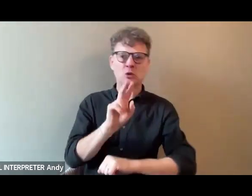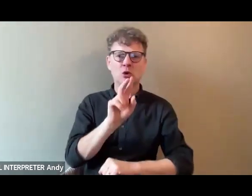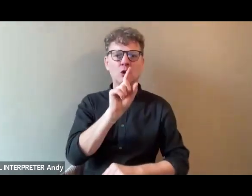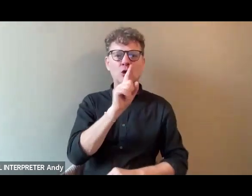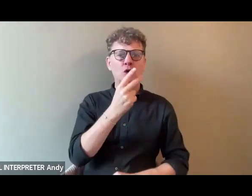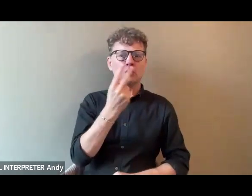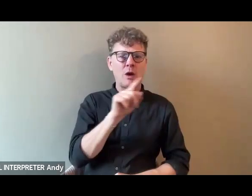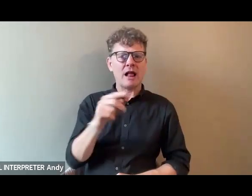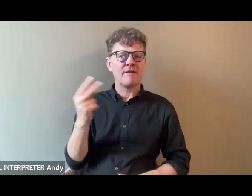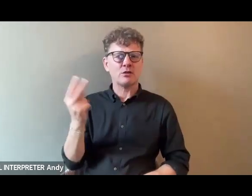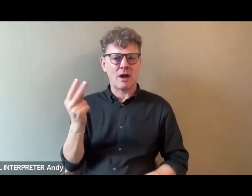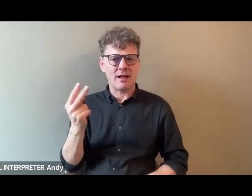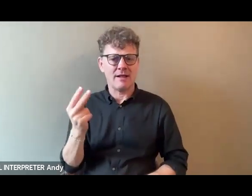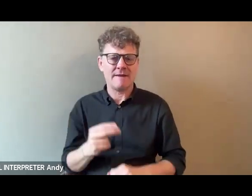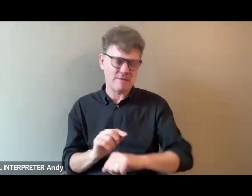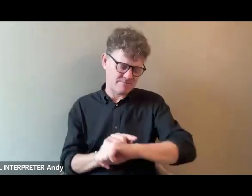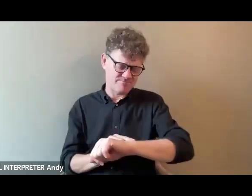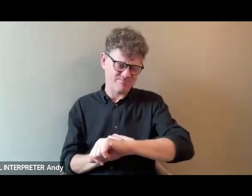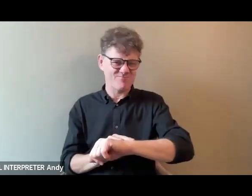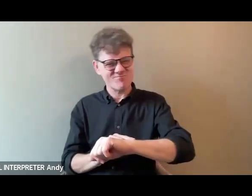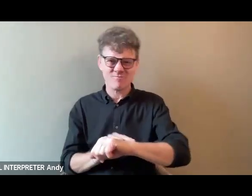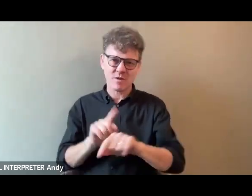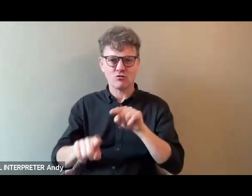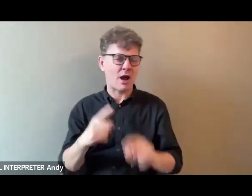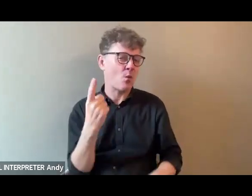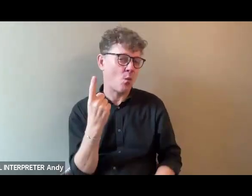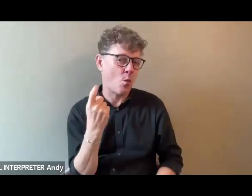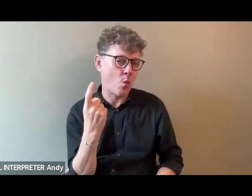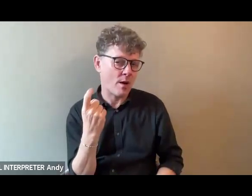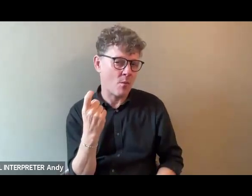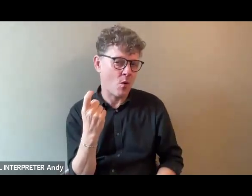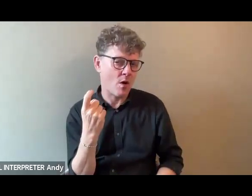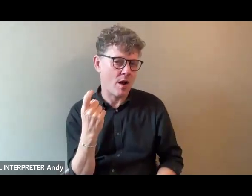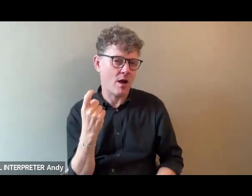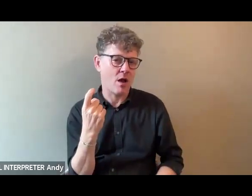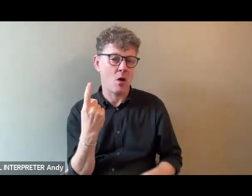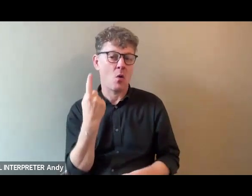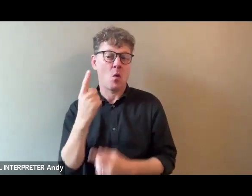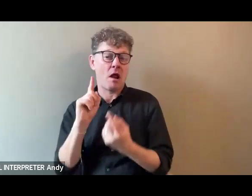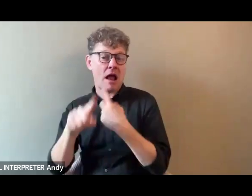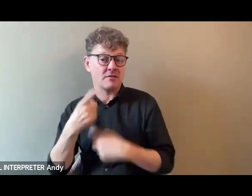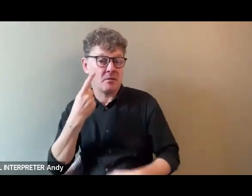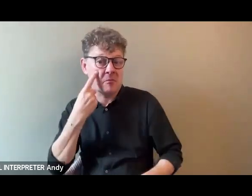past. Okay, we'll try one more question, and we'll take one answer and see whether.